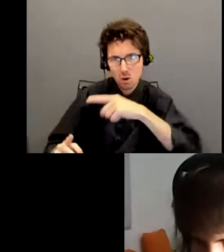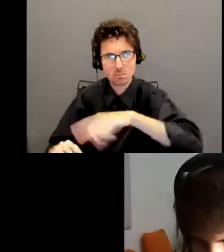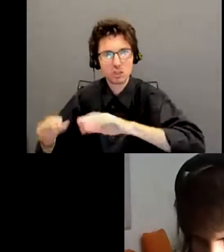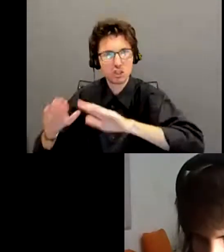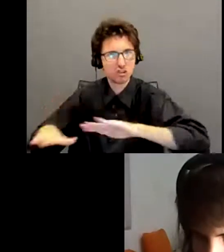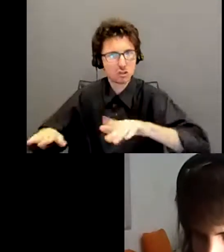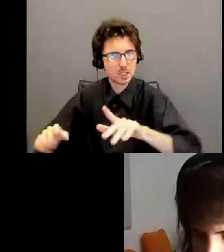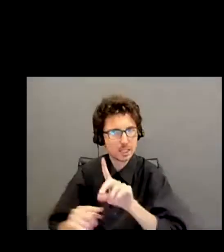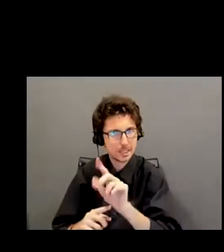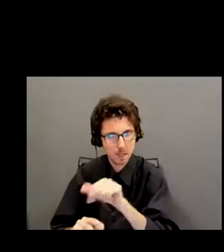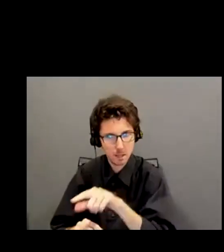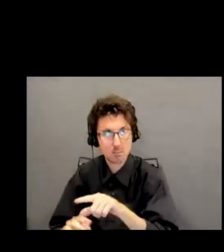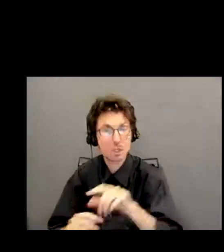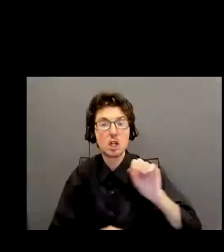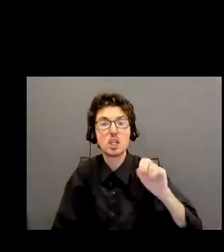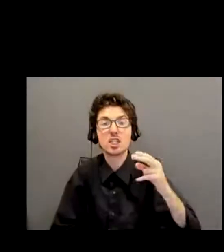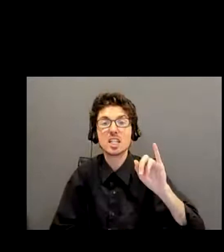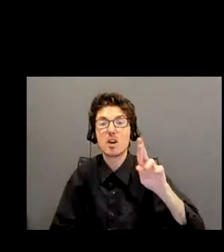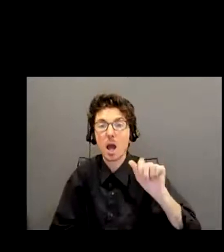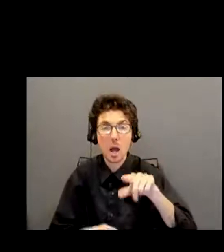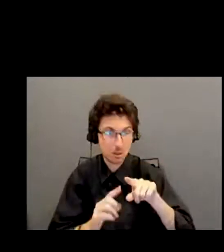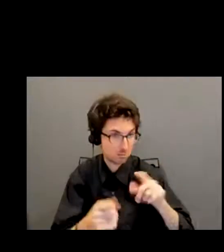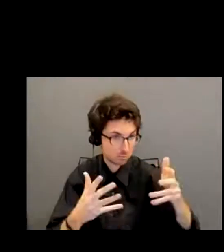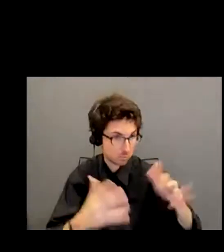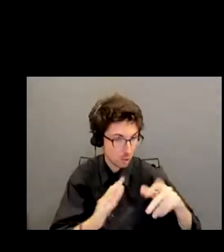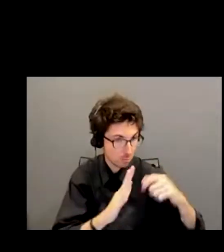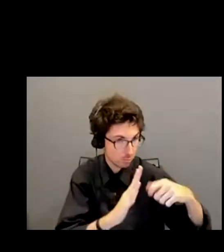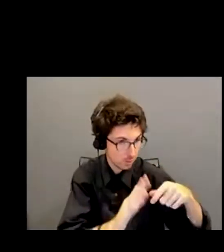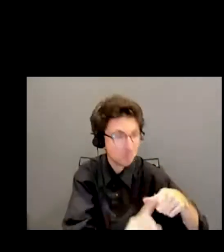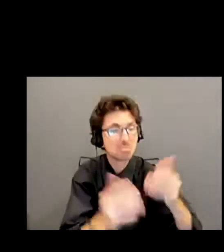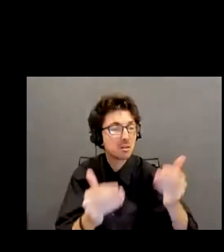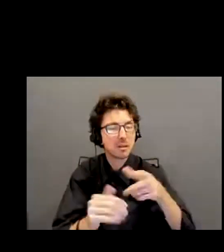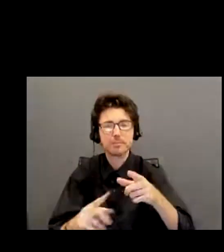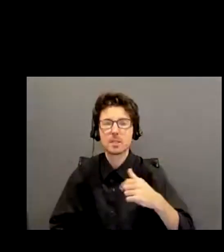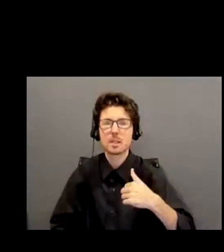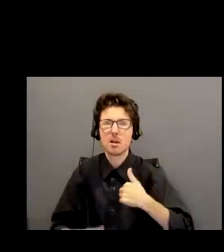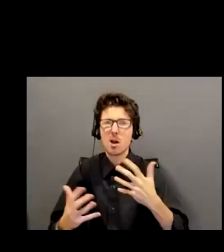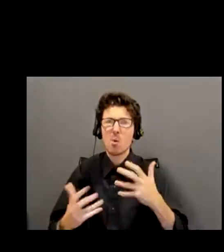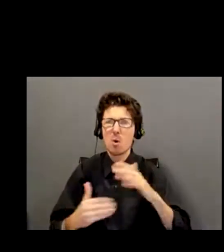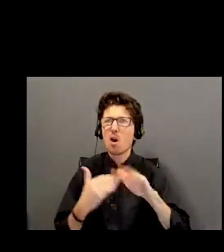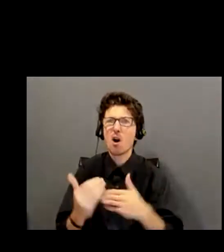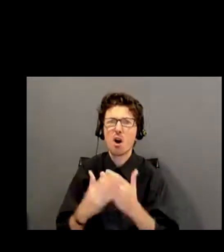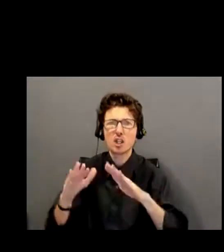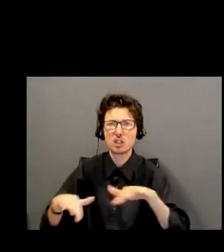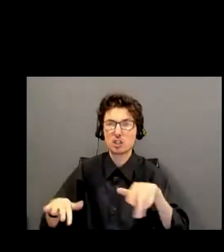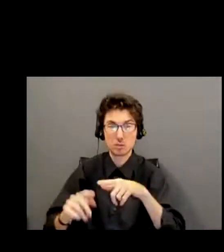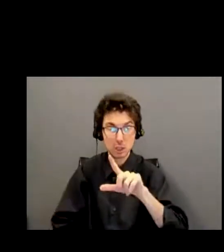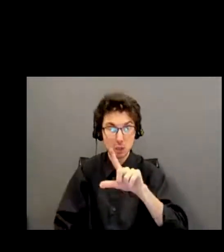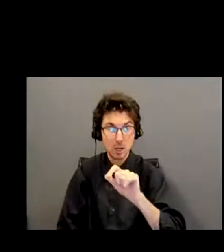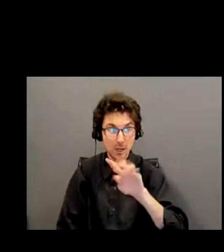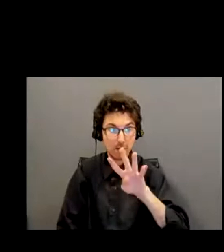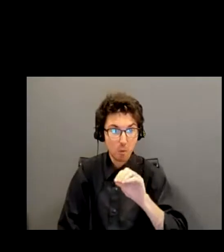Okay. So I wish for all the children with disabilities in 2040 to live in